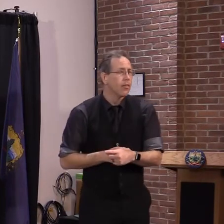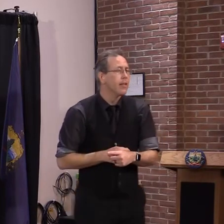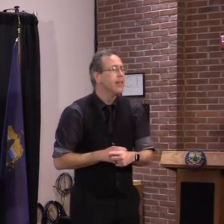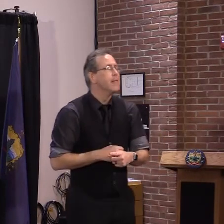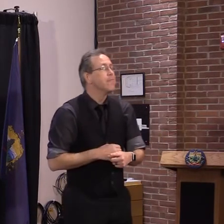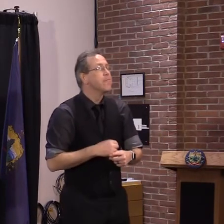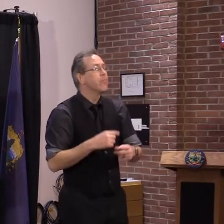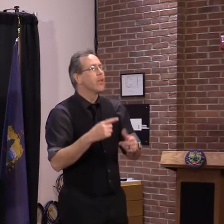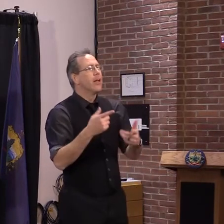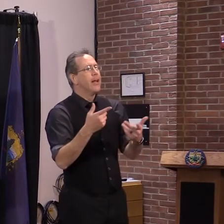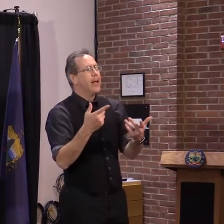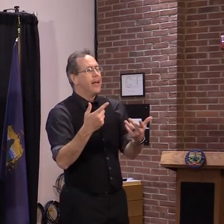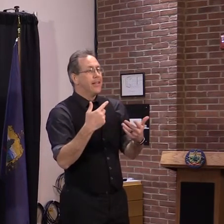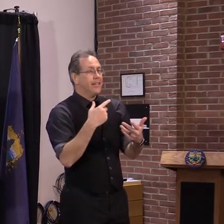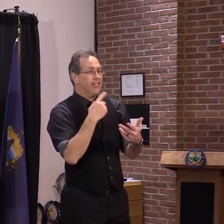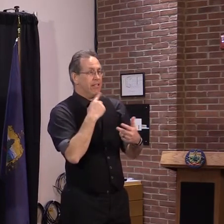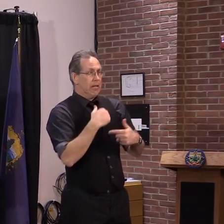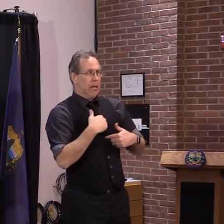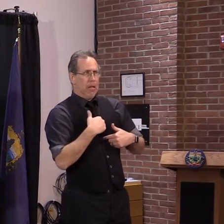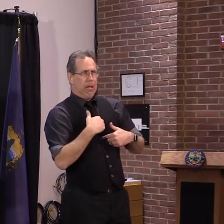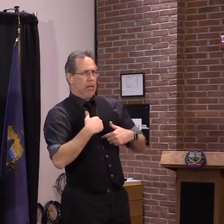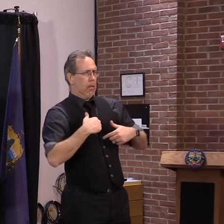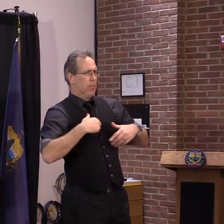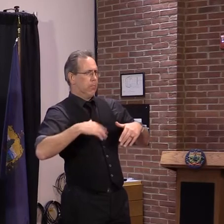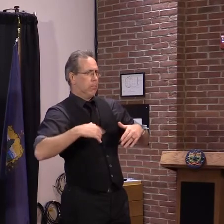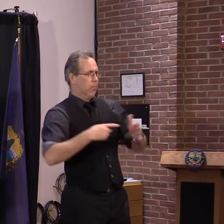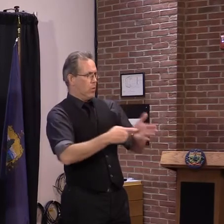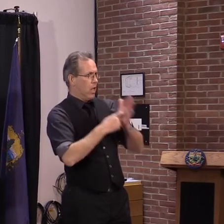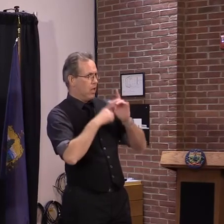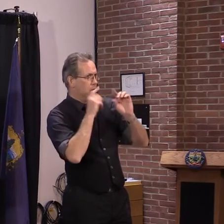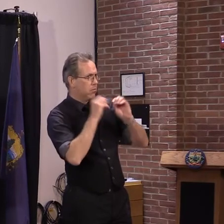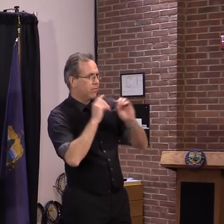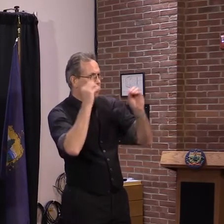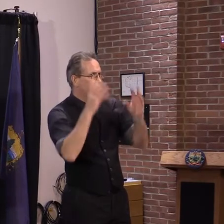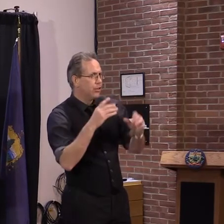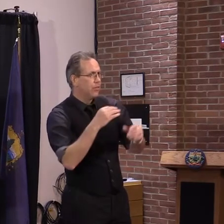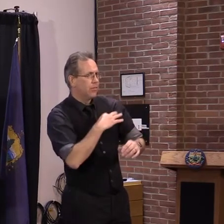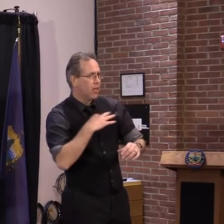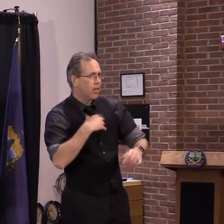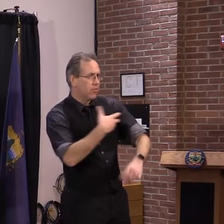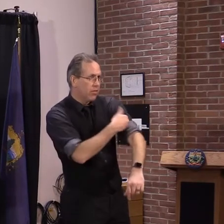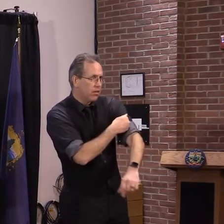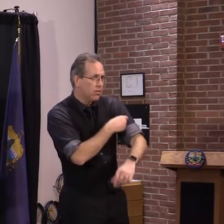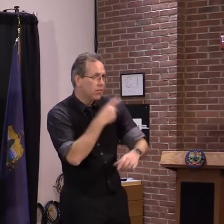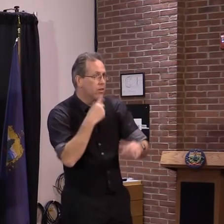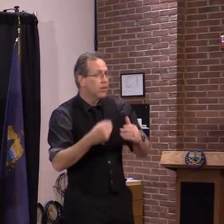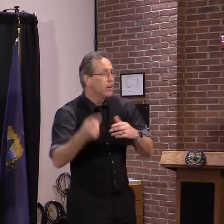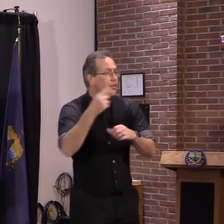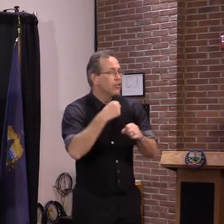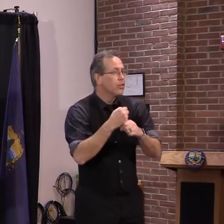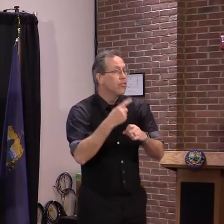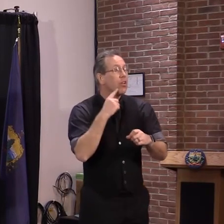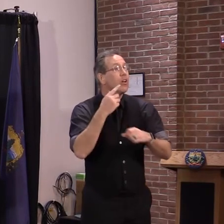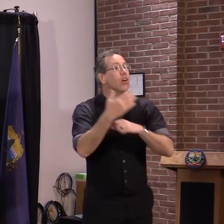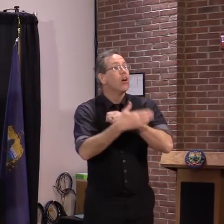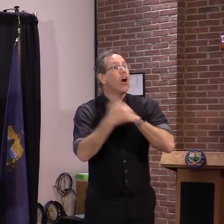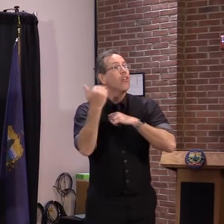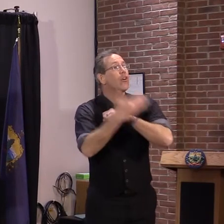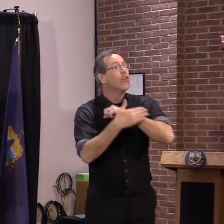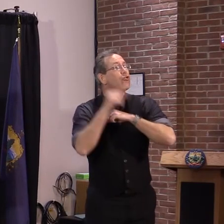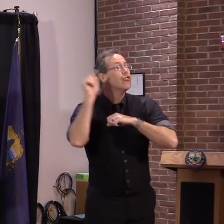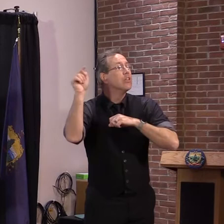be an Agency of Education requirement. You know, there was a conversation at the national level with OSHA that would have had implications for school